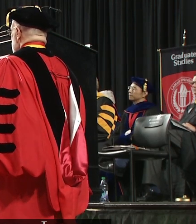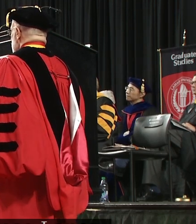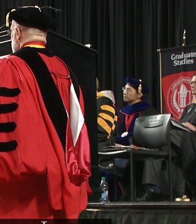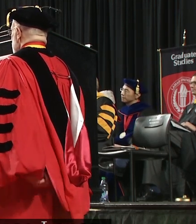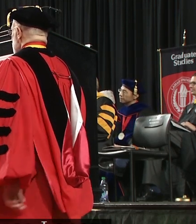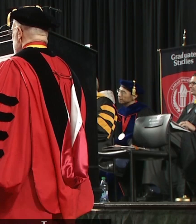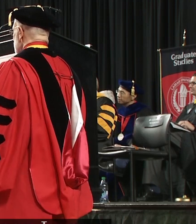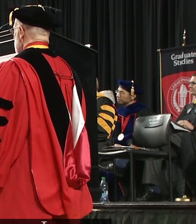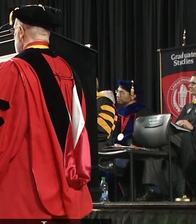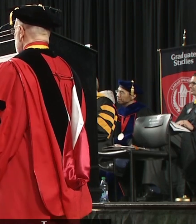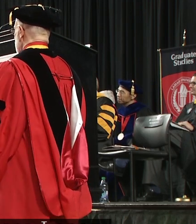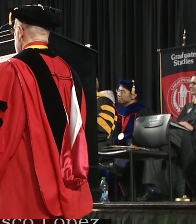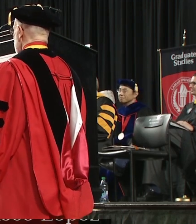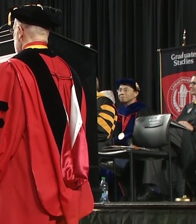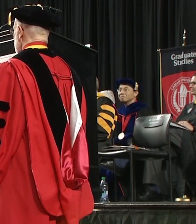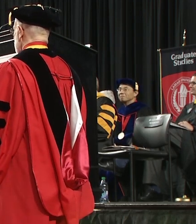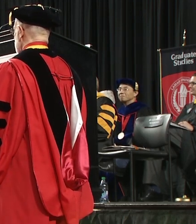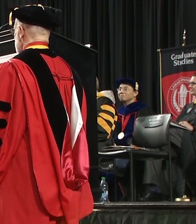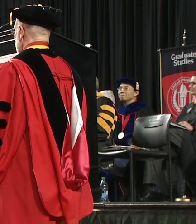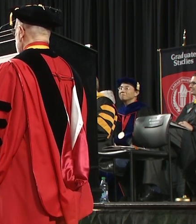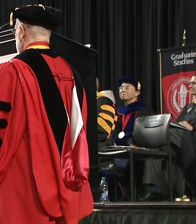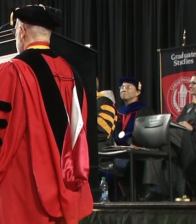Deja Siobhan Roberts.